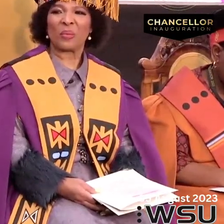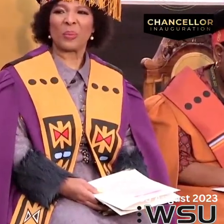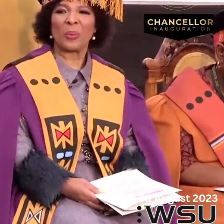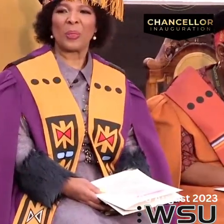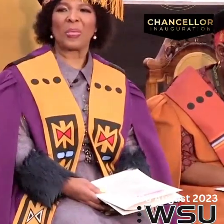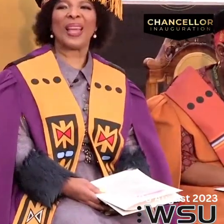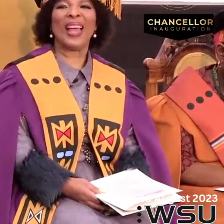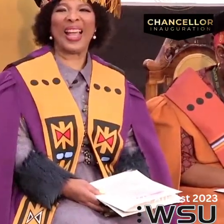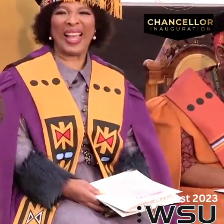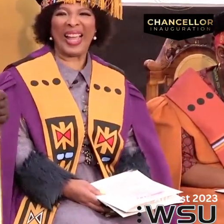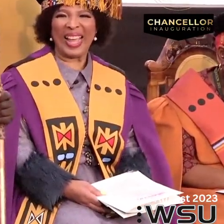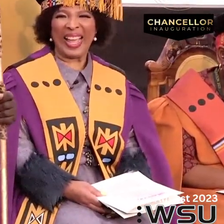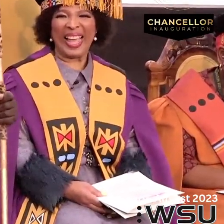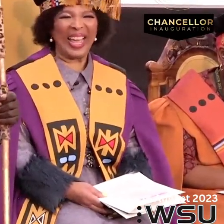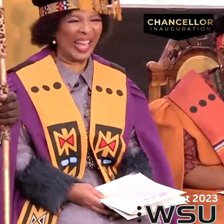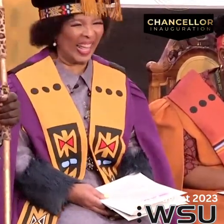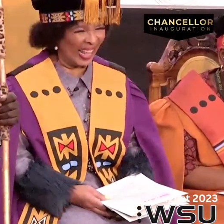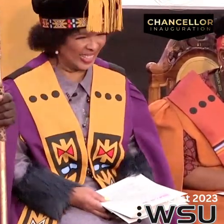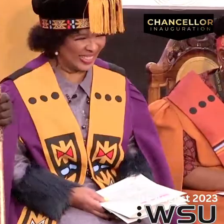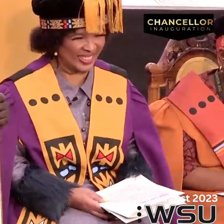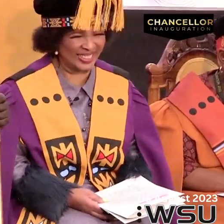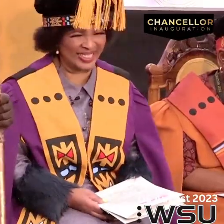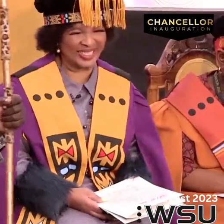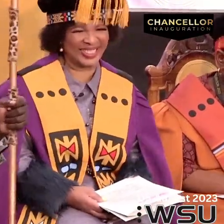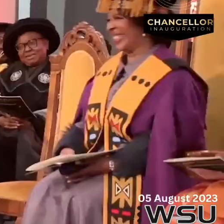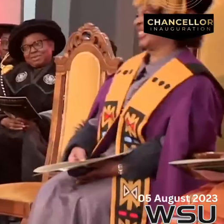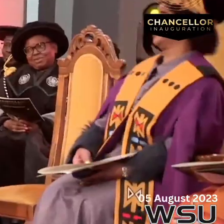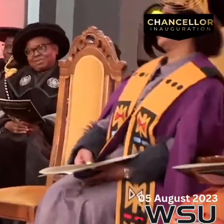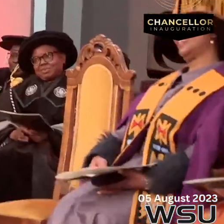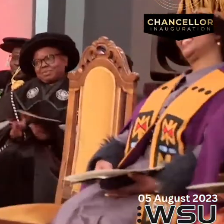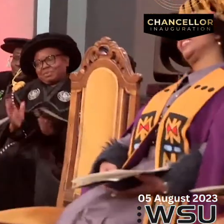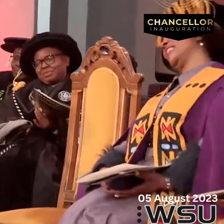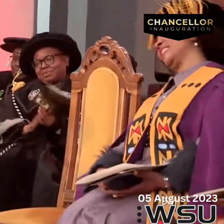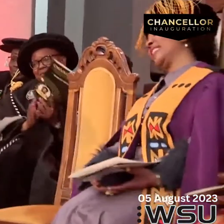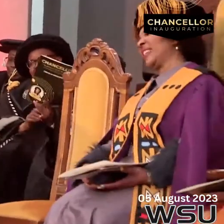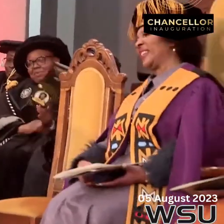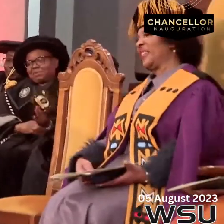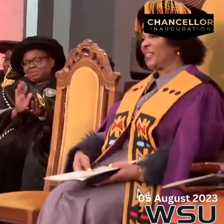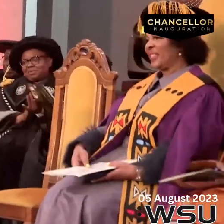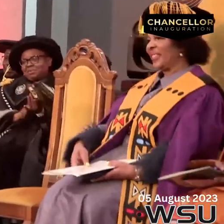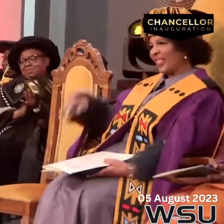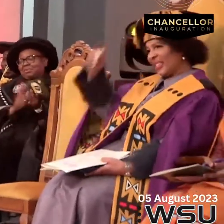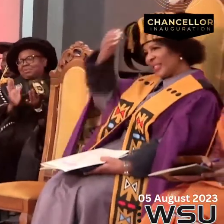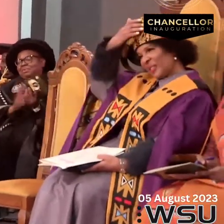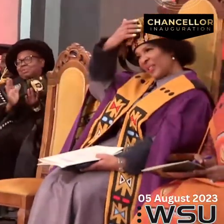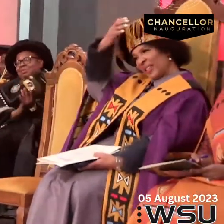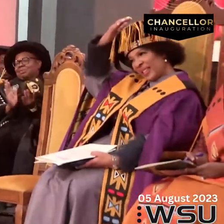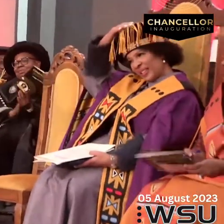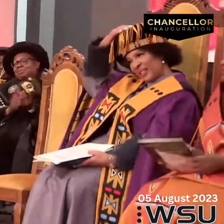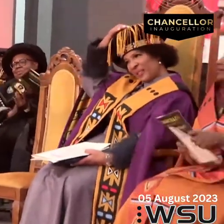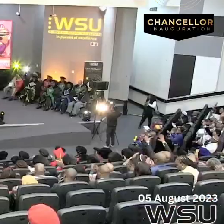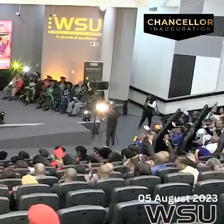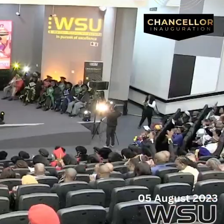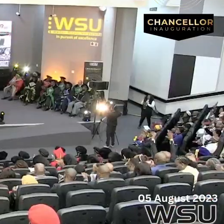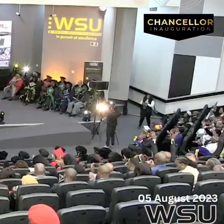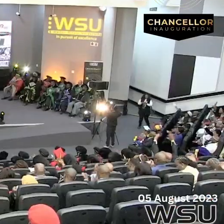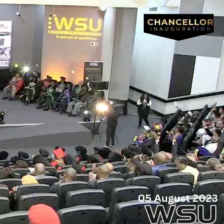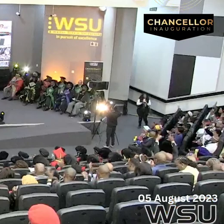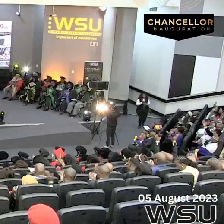kancinci amathotha, awuphinde akhokele ngexesha layo, tekham, tentotololo, tekoko!